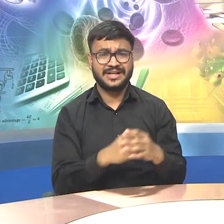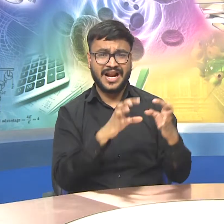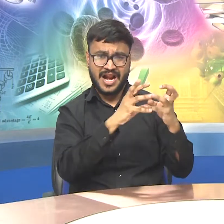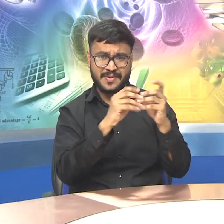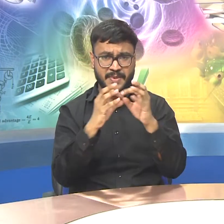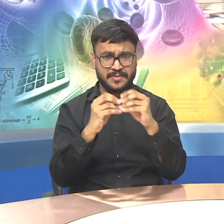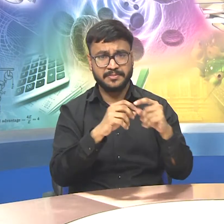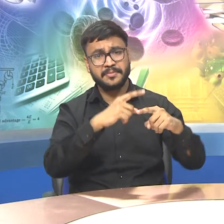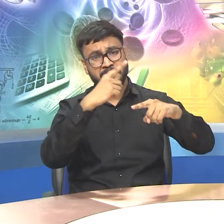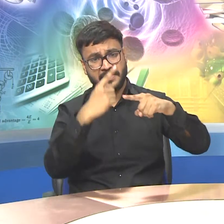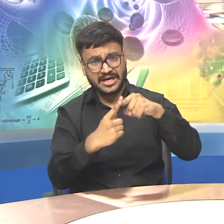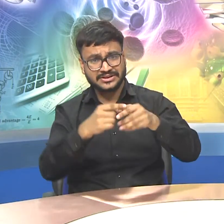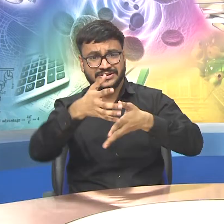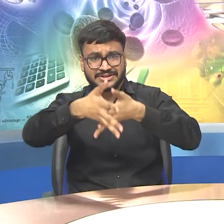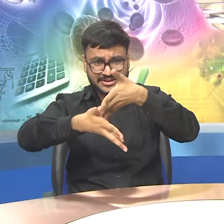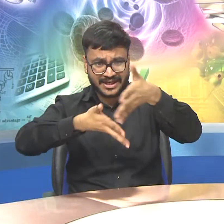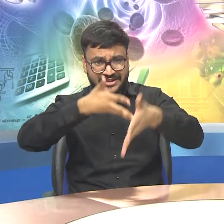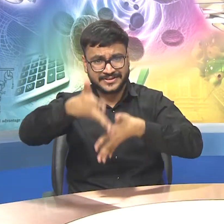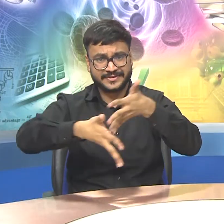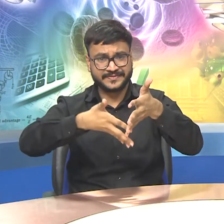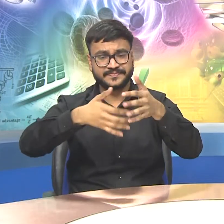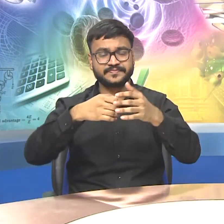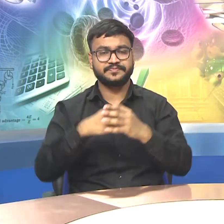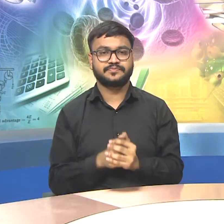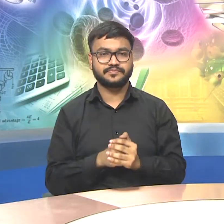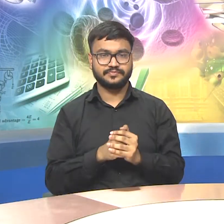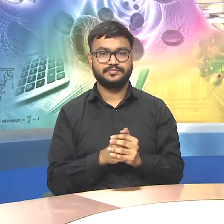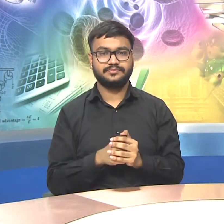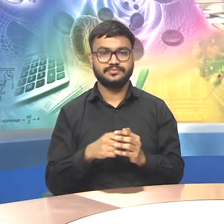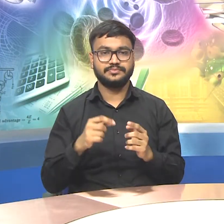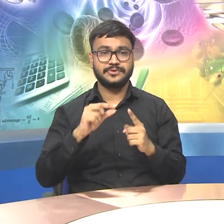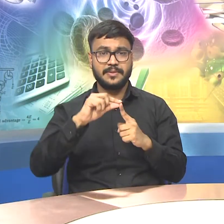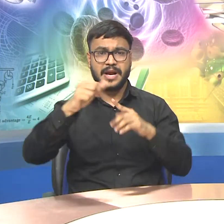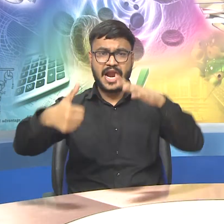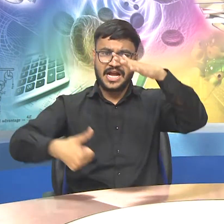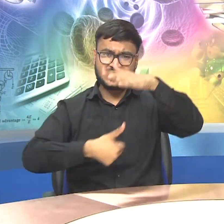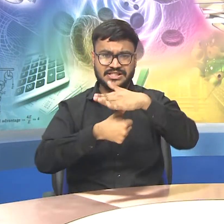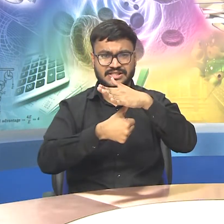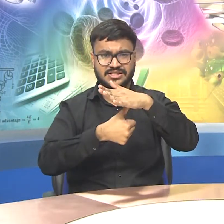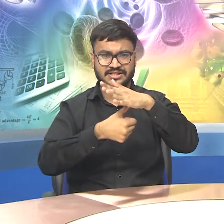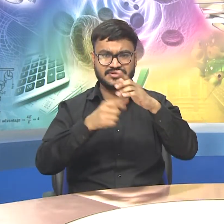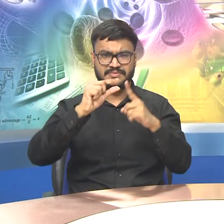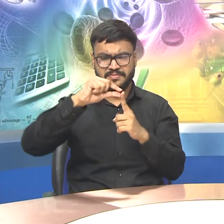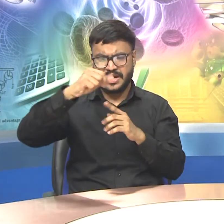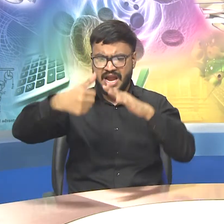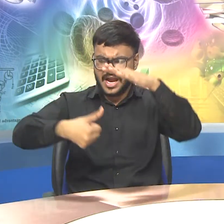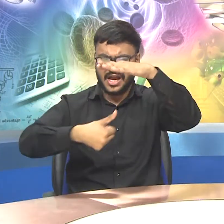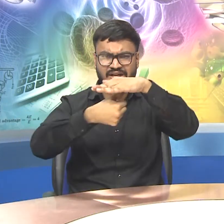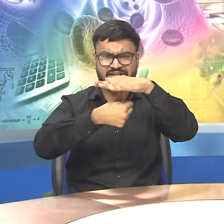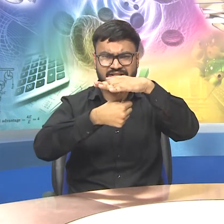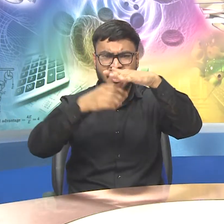Second, finger spelled letter along with another